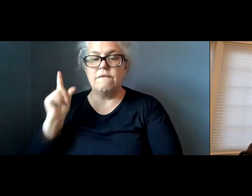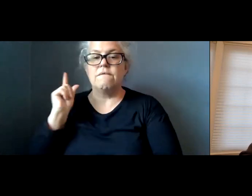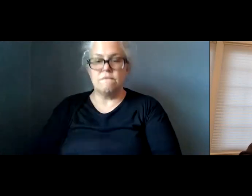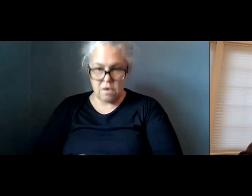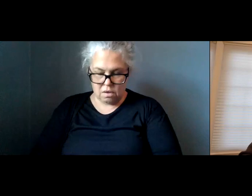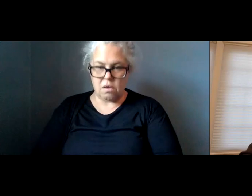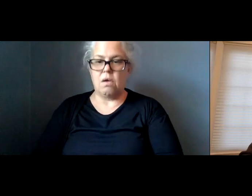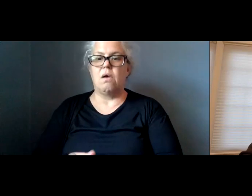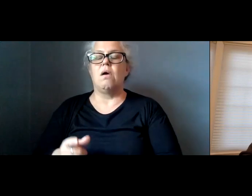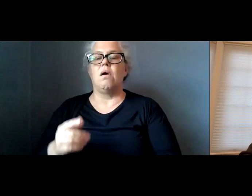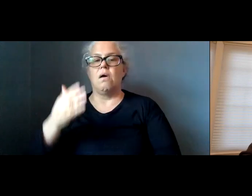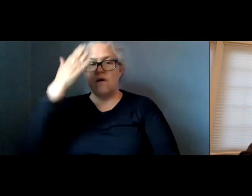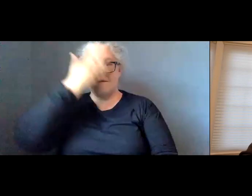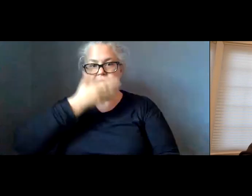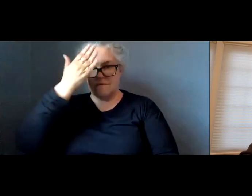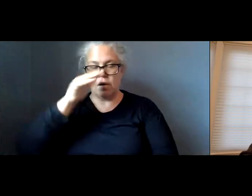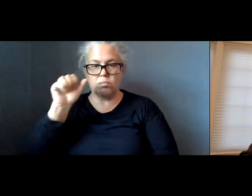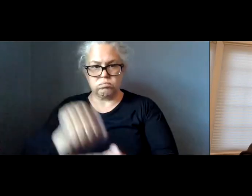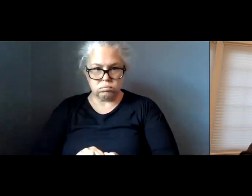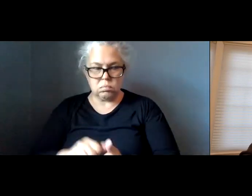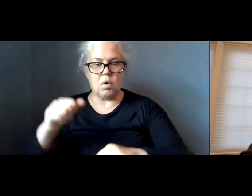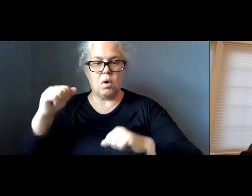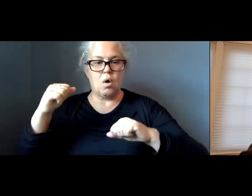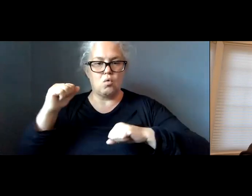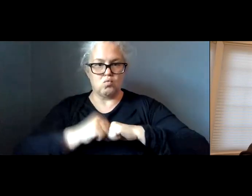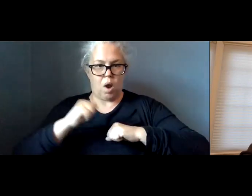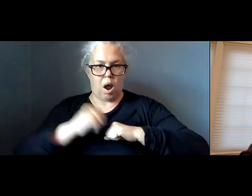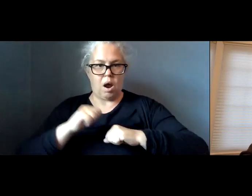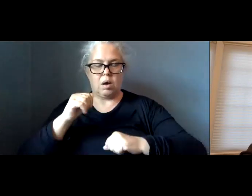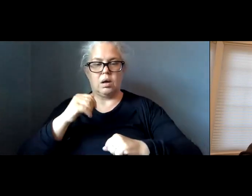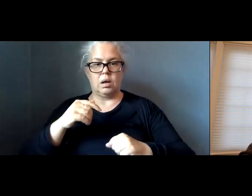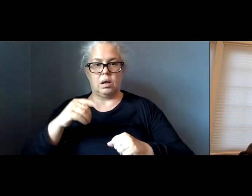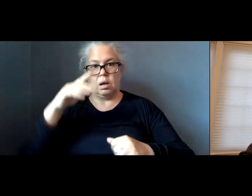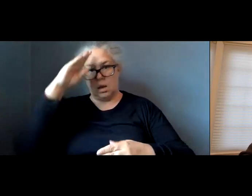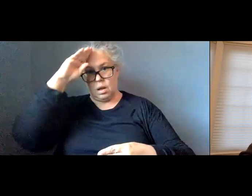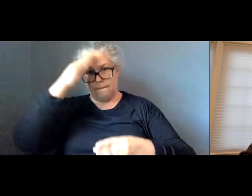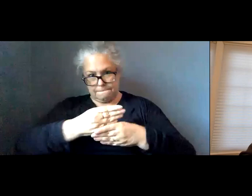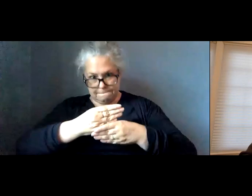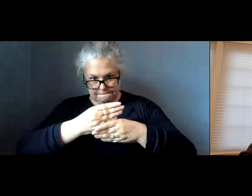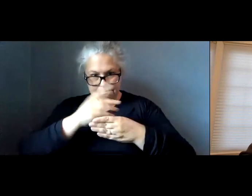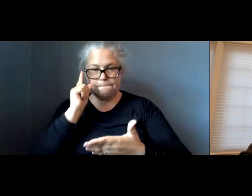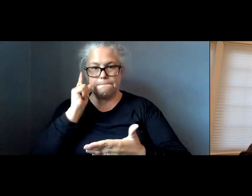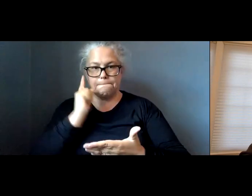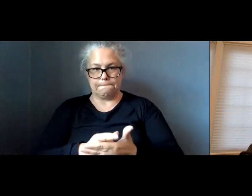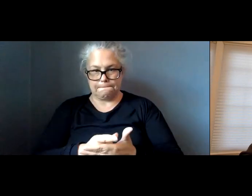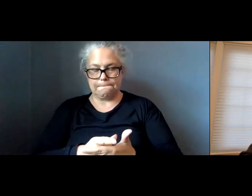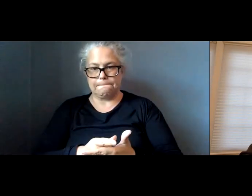her face onto a boulder and was knocked out. And we